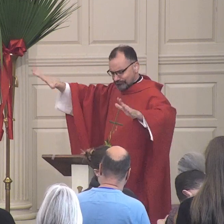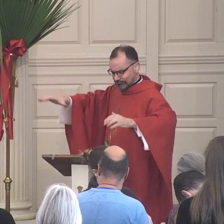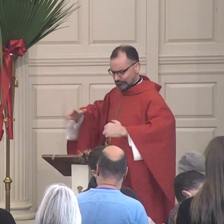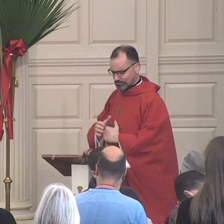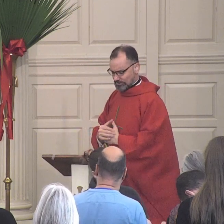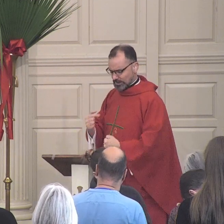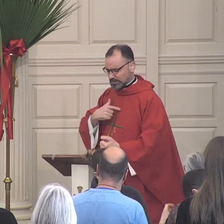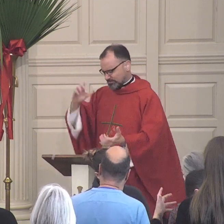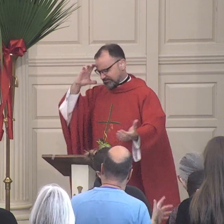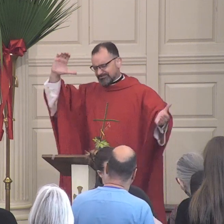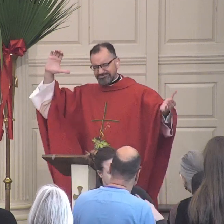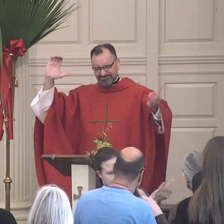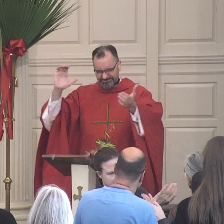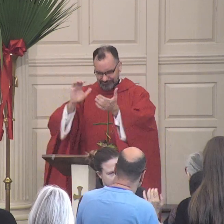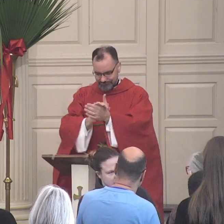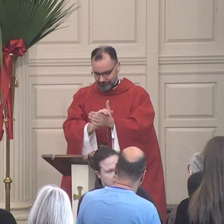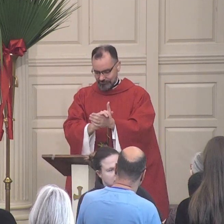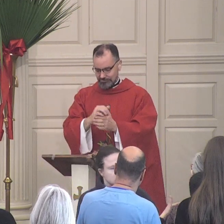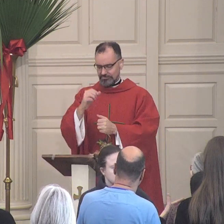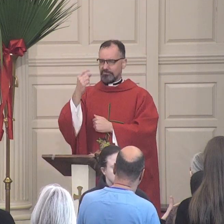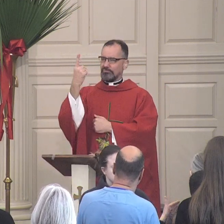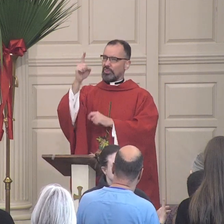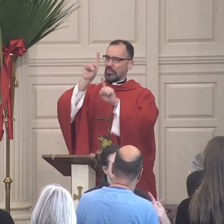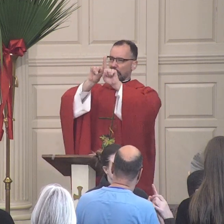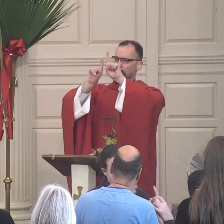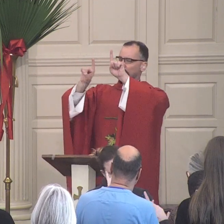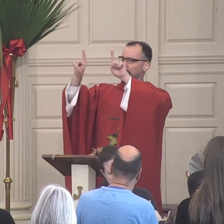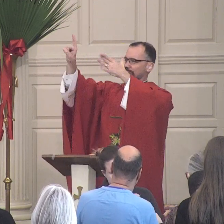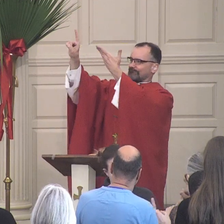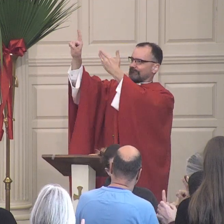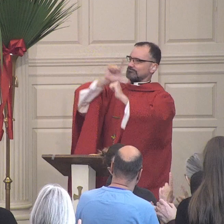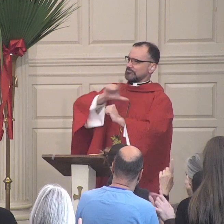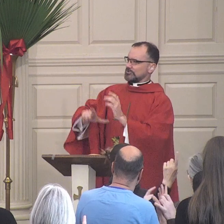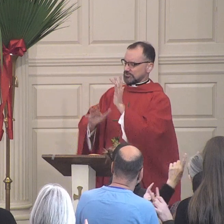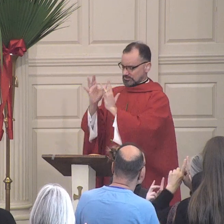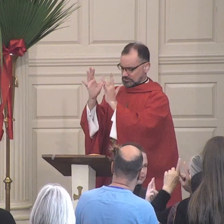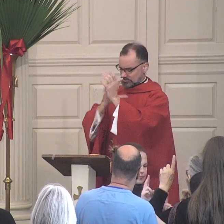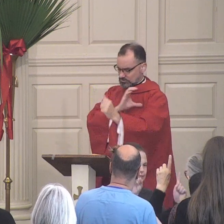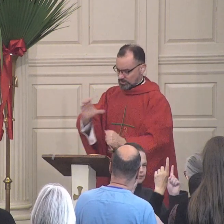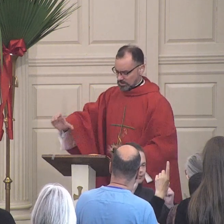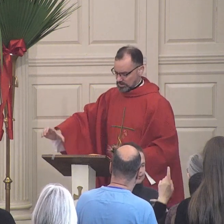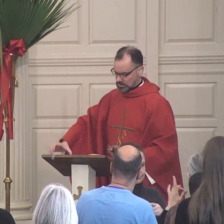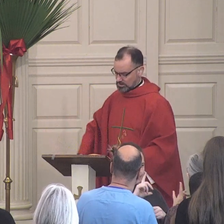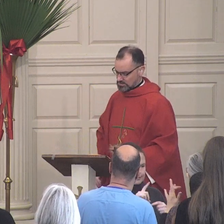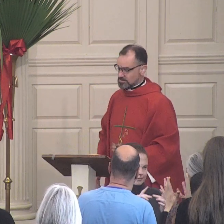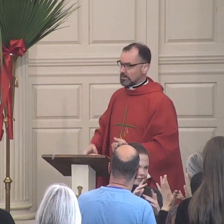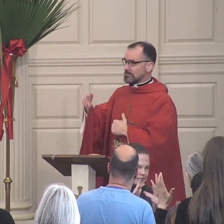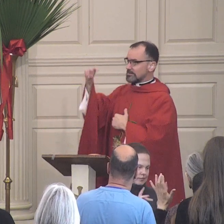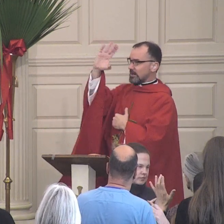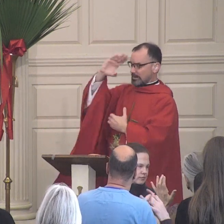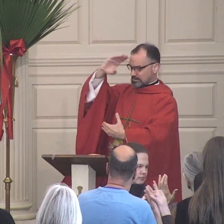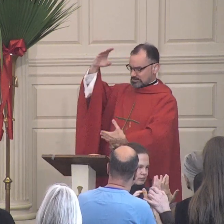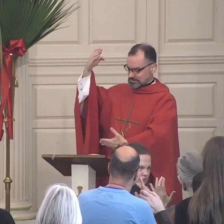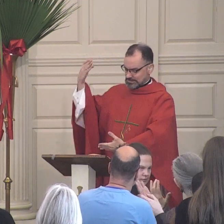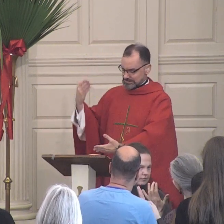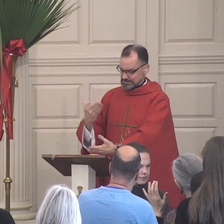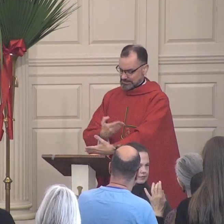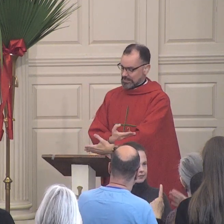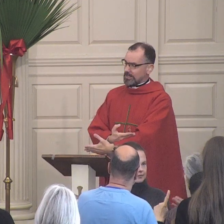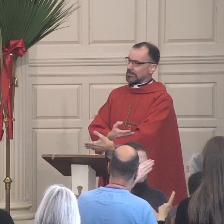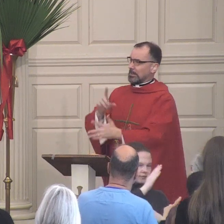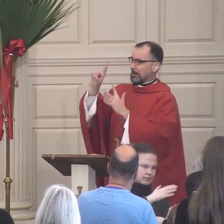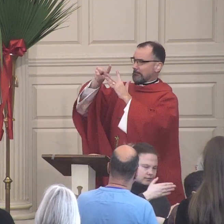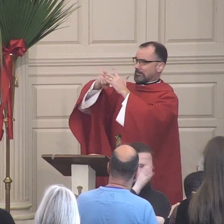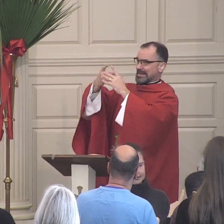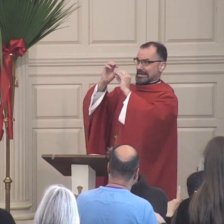invisible. I believe in one Lord, Jesus Christ, the only begotten Son of God, born of the Father